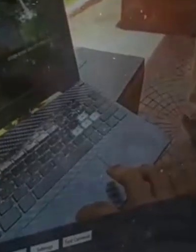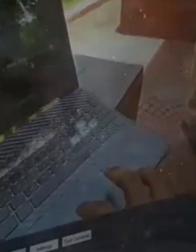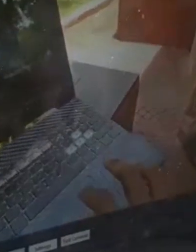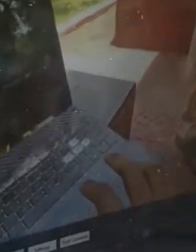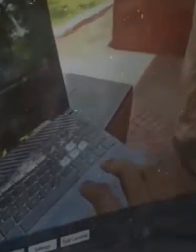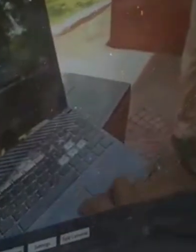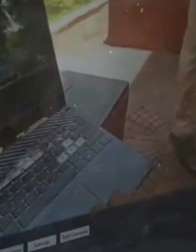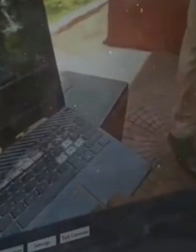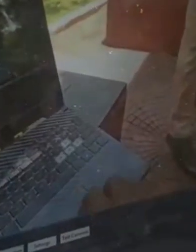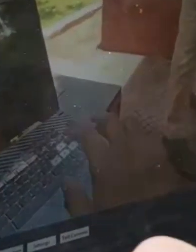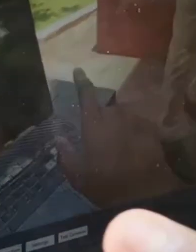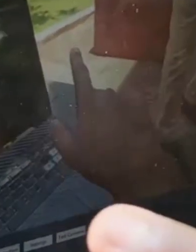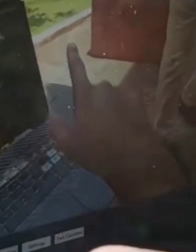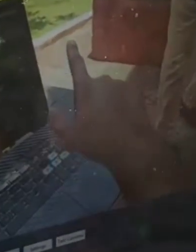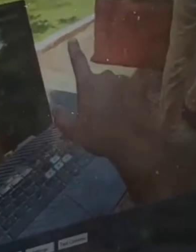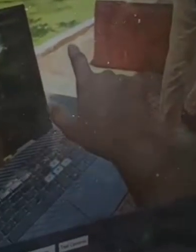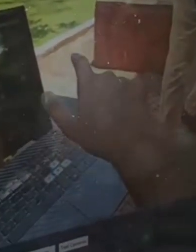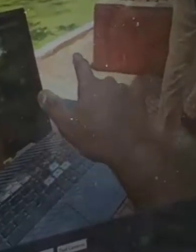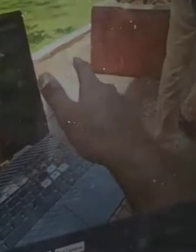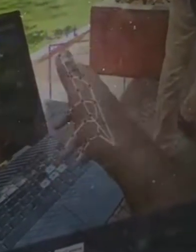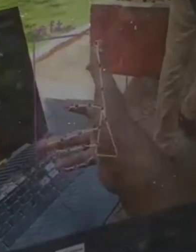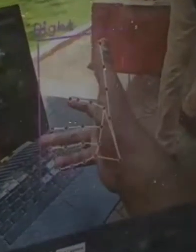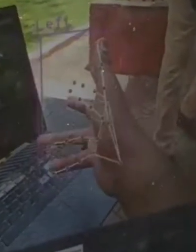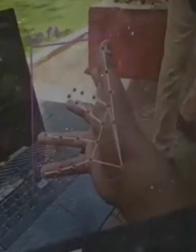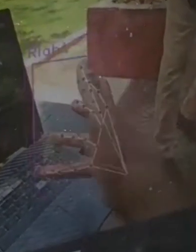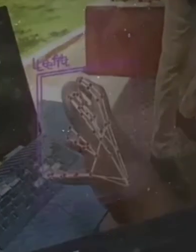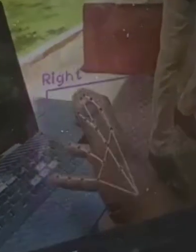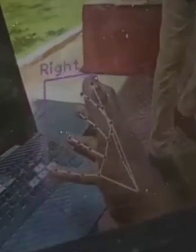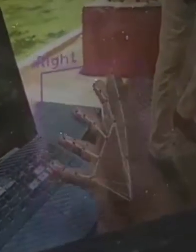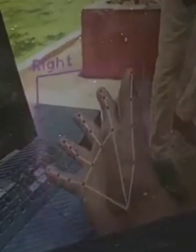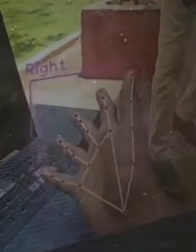turned on. Now I'll give you some signs. My name is Mahaz. See?